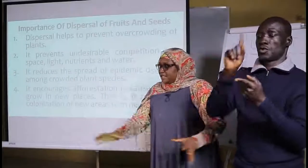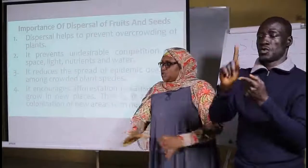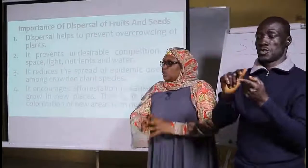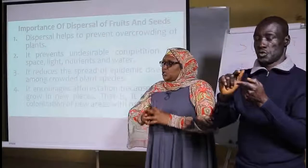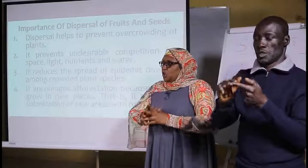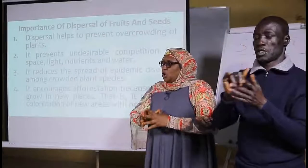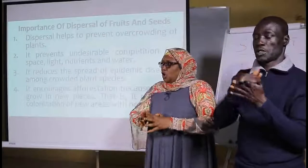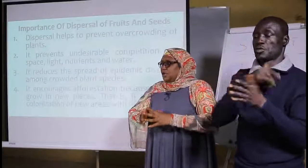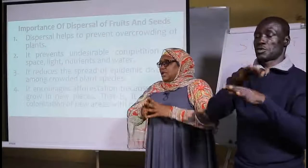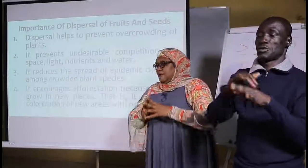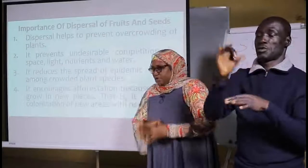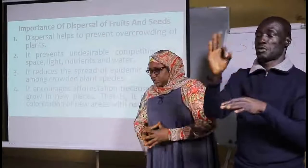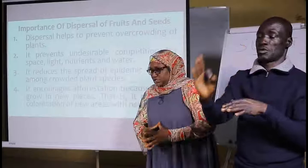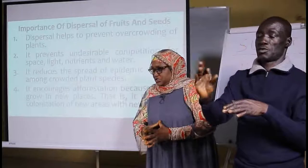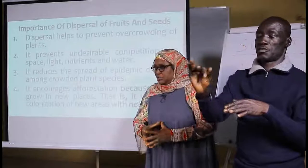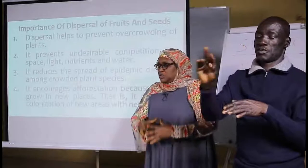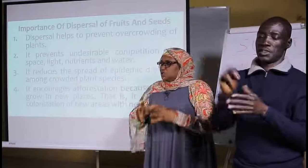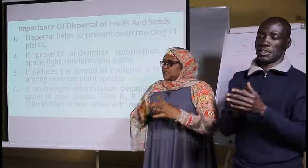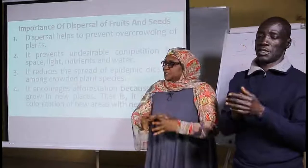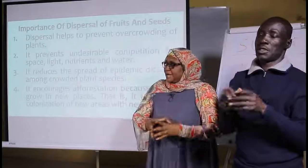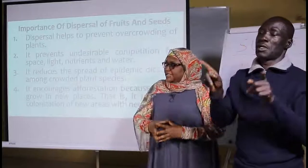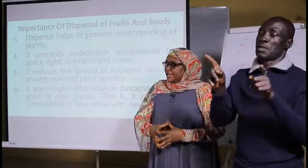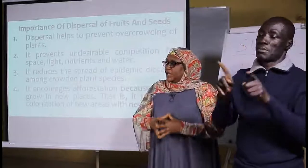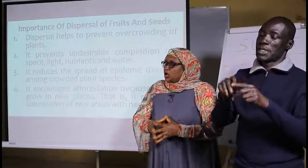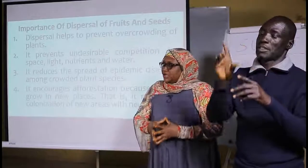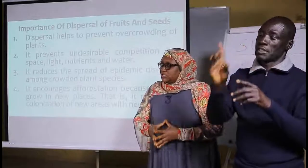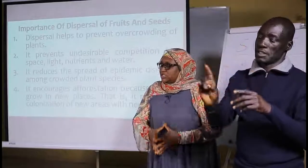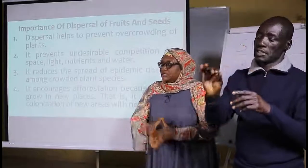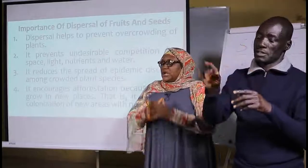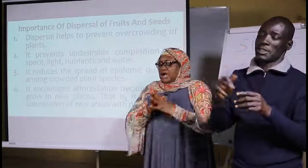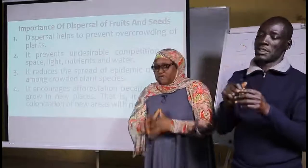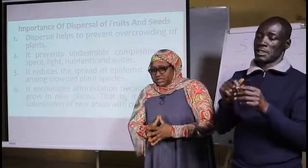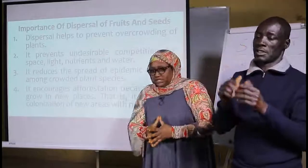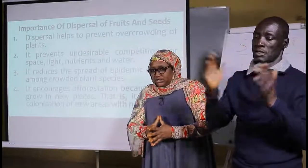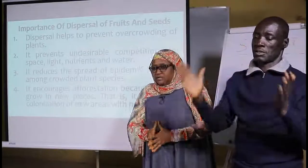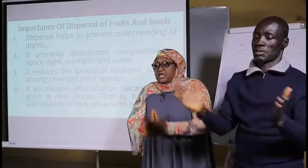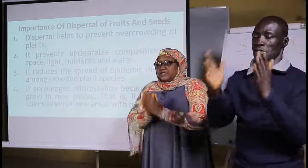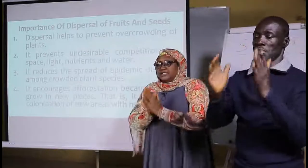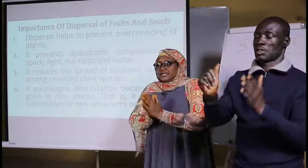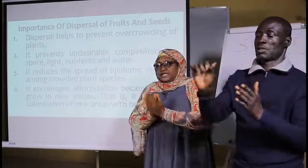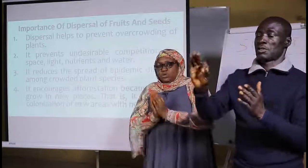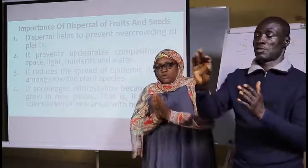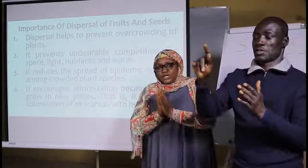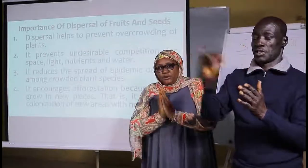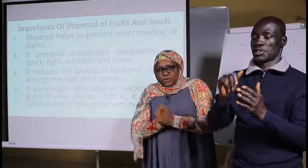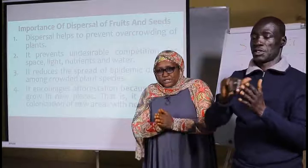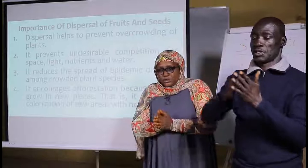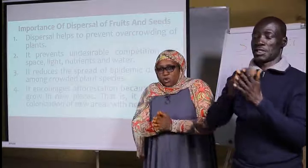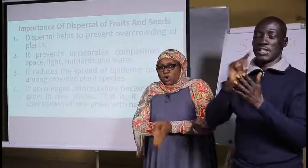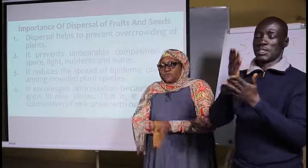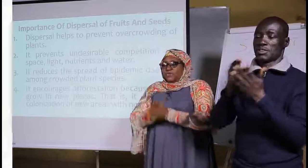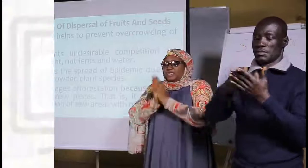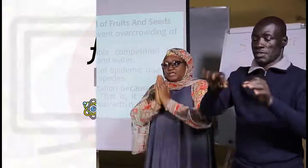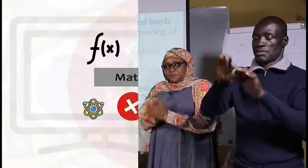bare land is what we call afforestation. So dispersal encourages afforestation. These are some of the